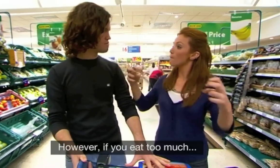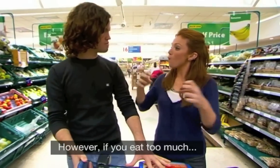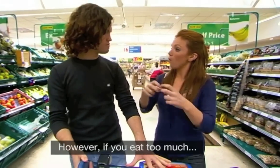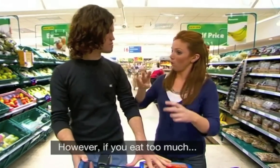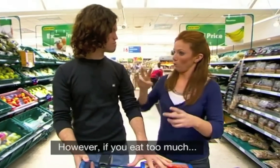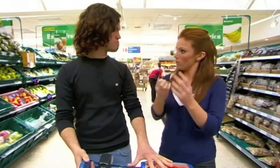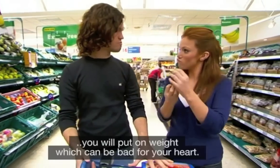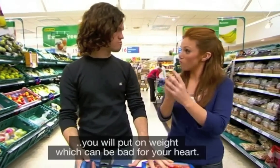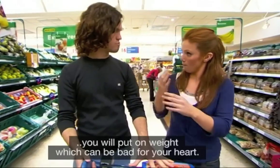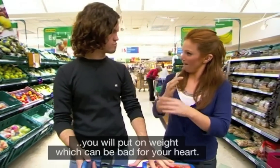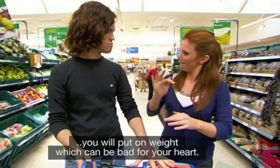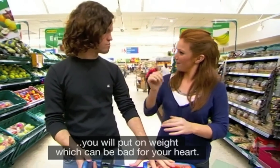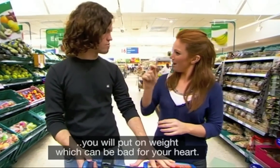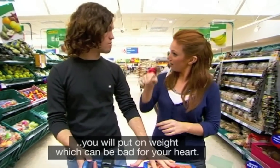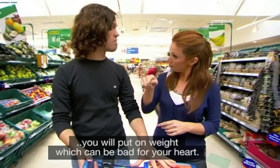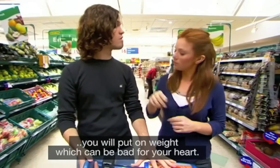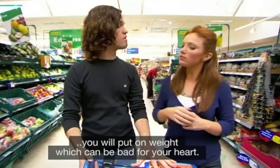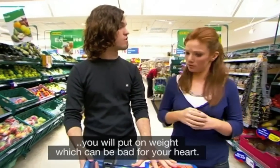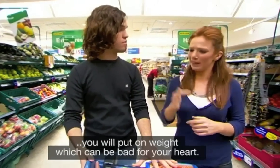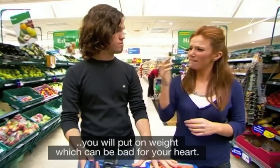much, you will put on weight, which can be bad for your heart.